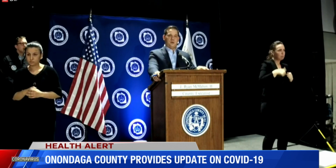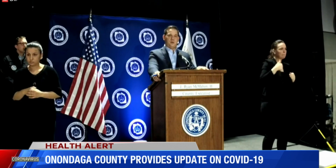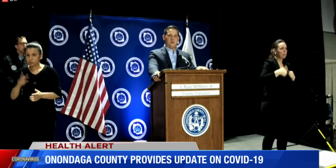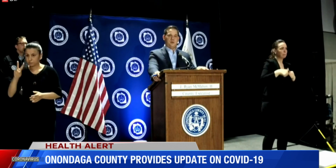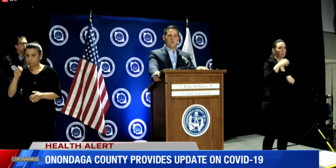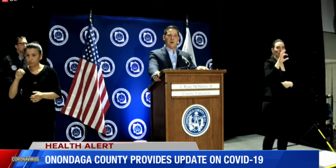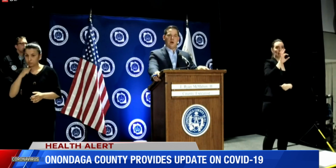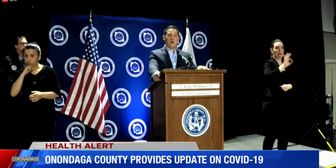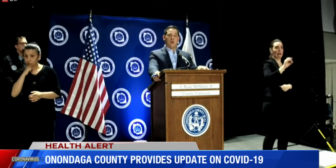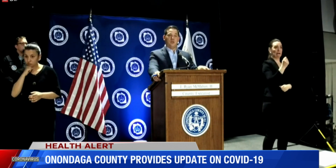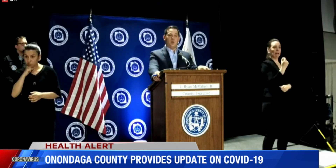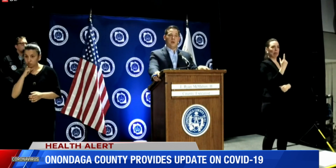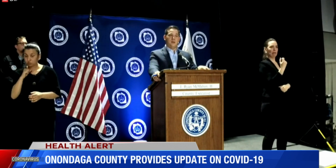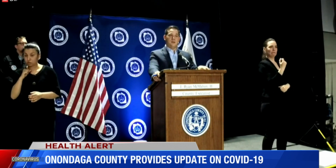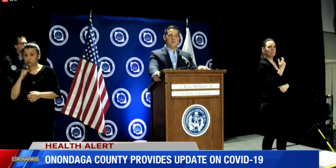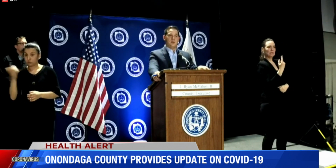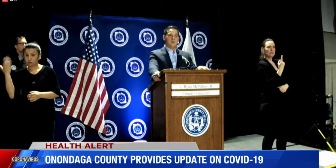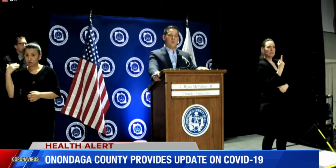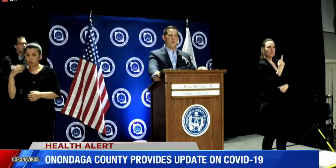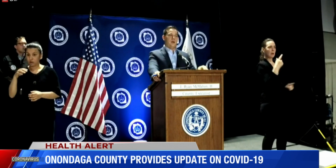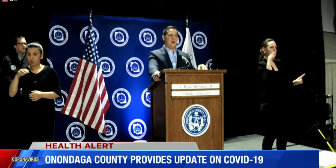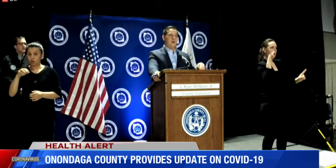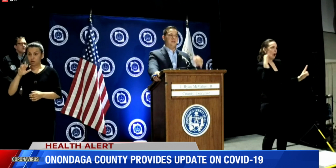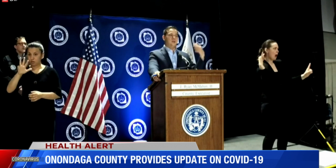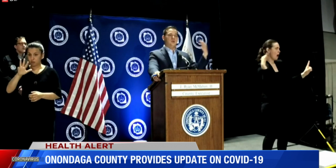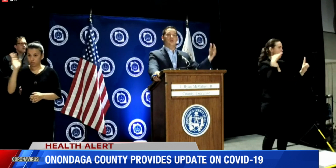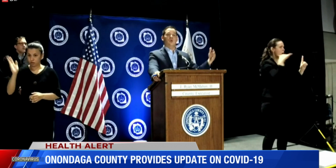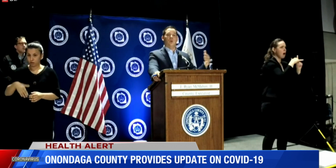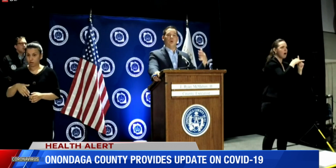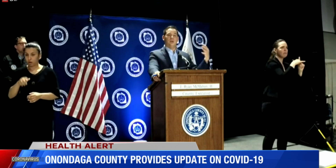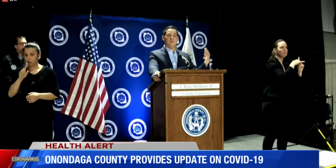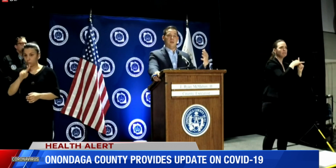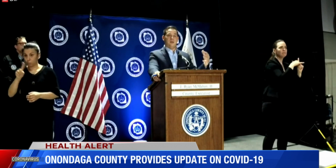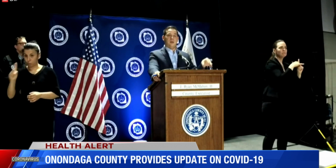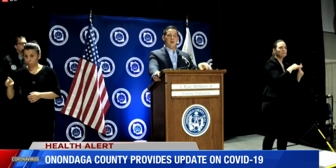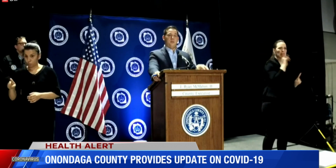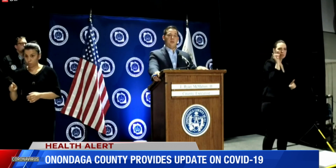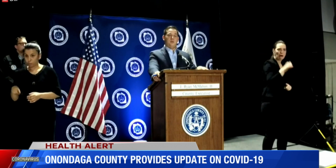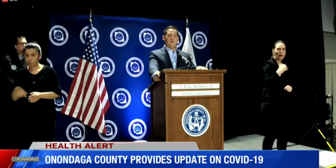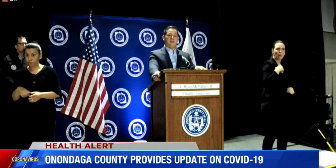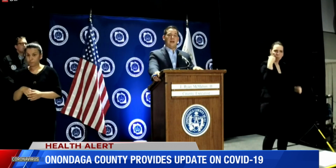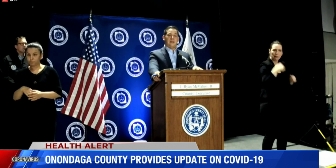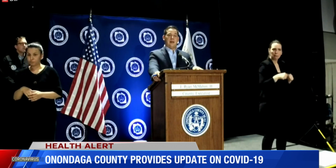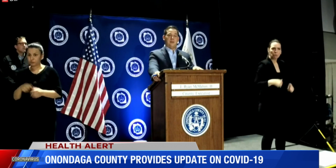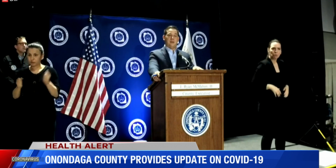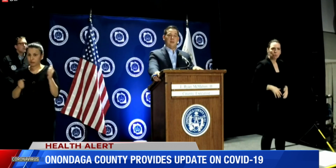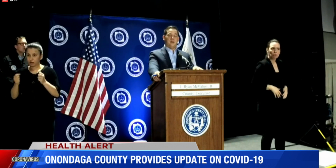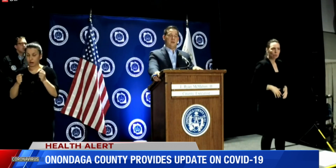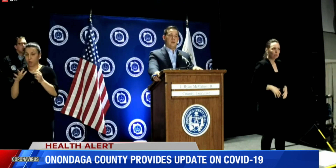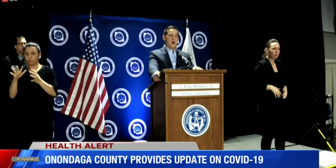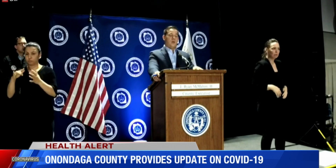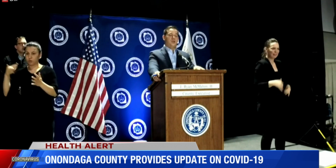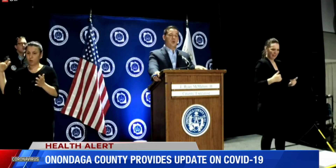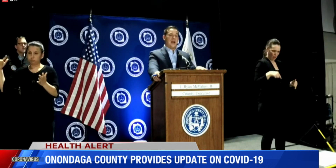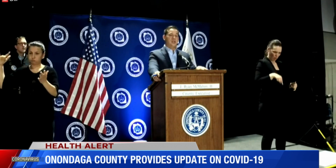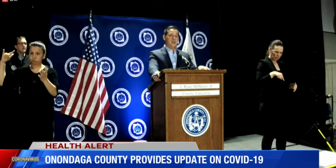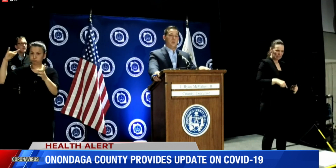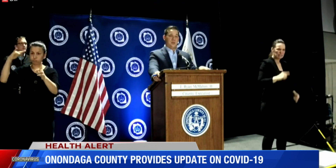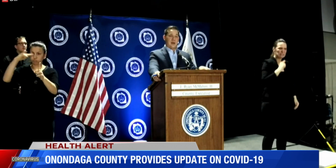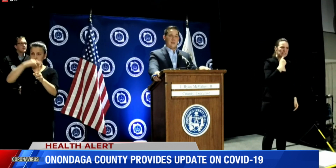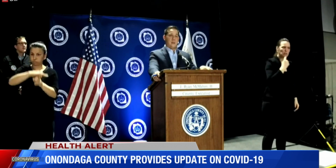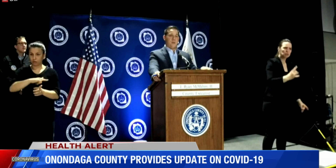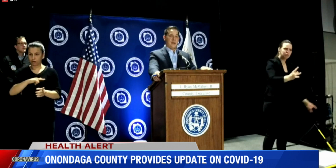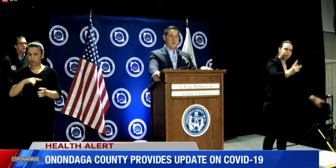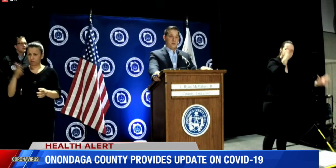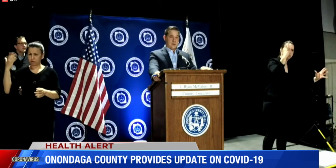for those of us who are in our early 20s as to how dangerous the world can be. But even with 9/11 and all the tragedy